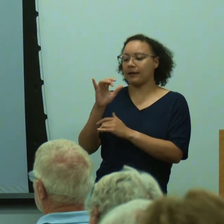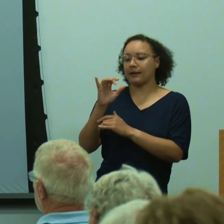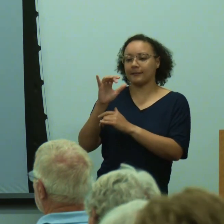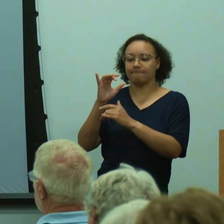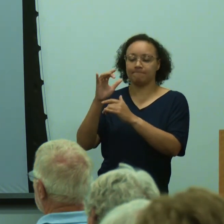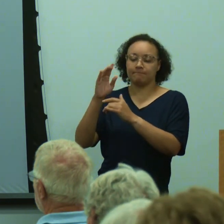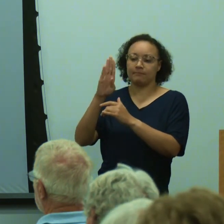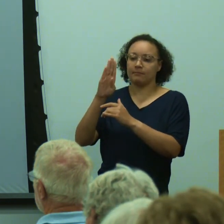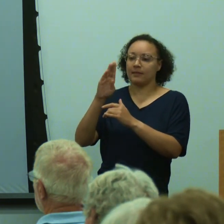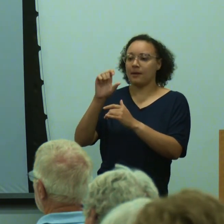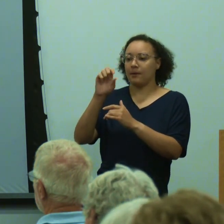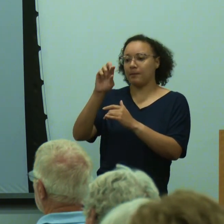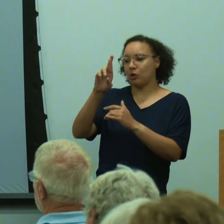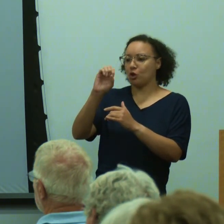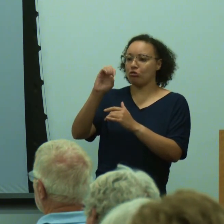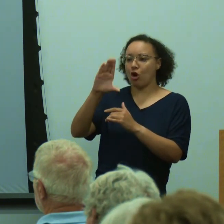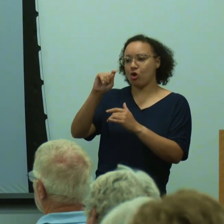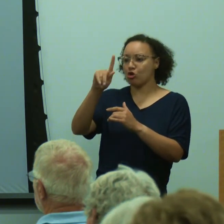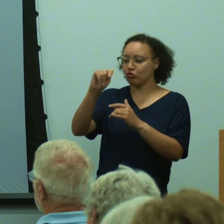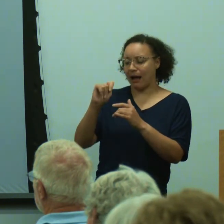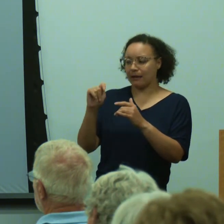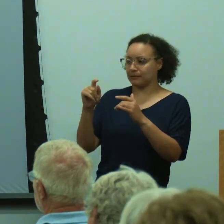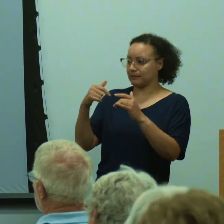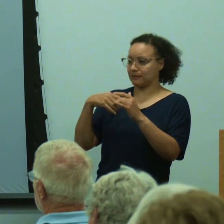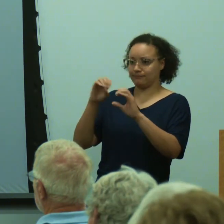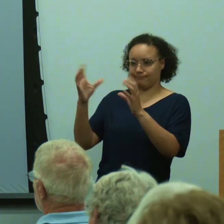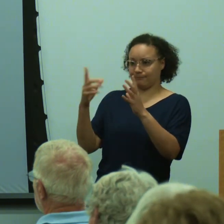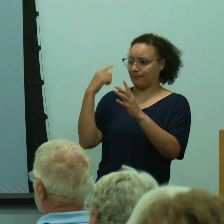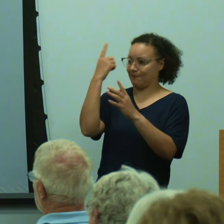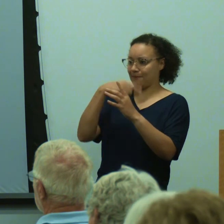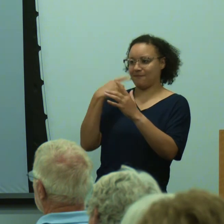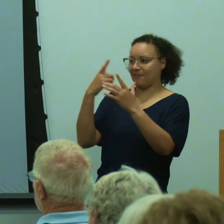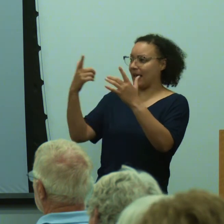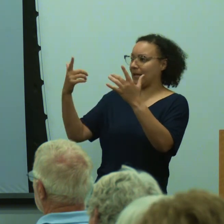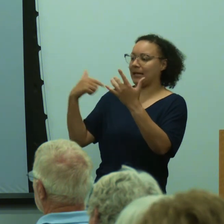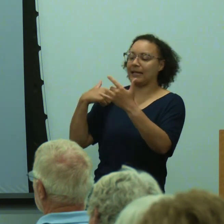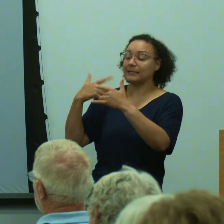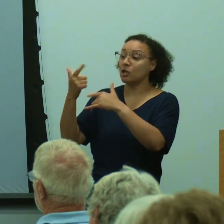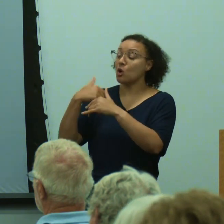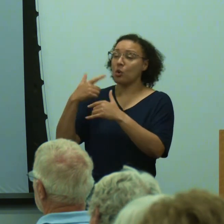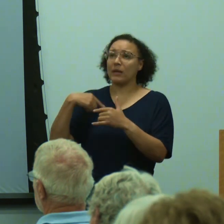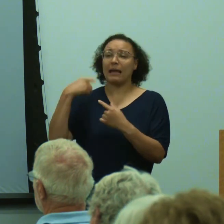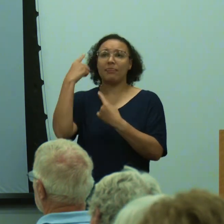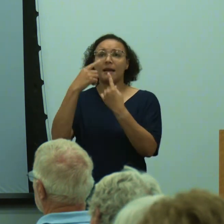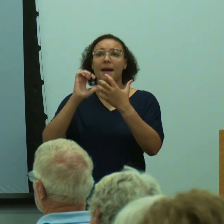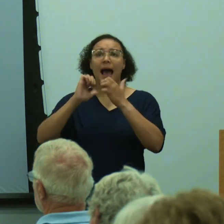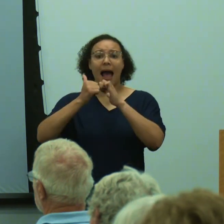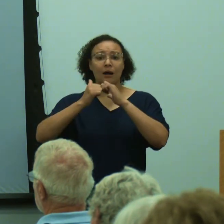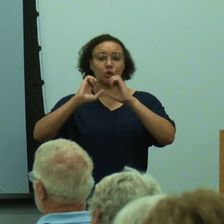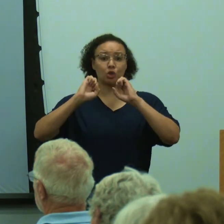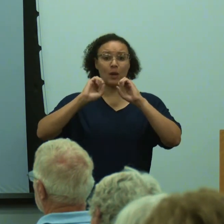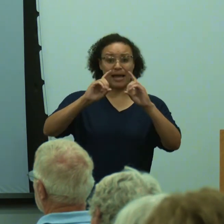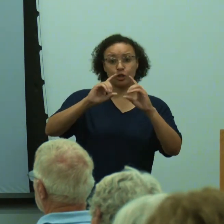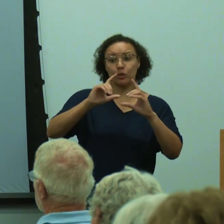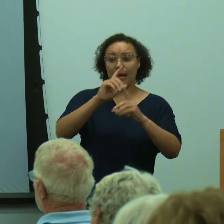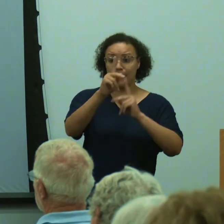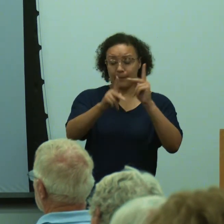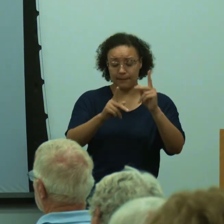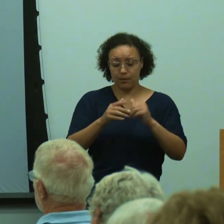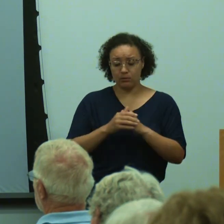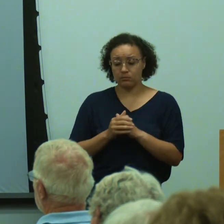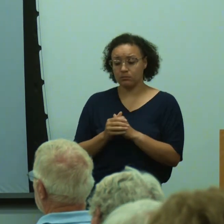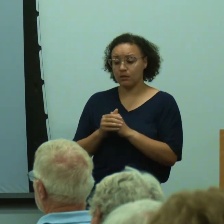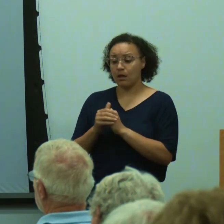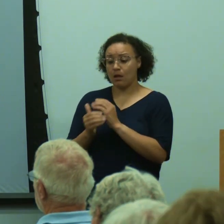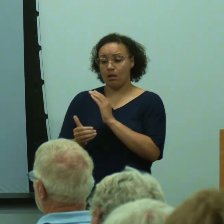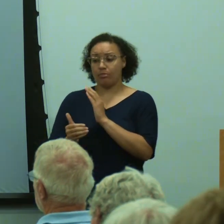bureaucrats, and we can think about how we want to educate people. We can review the reform, so like some of the